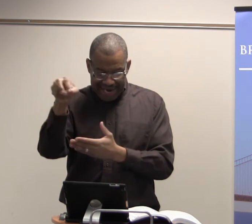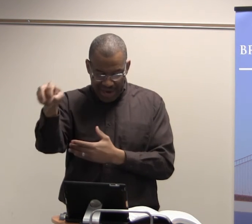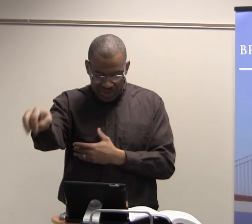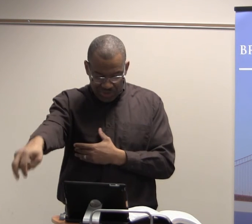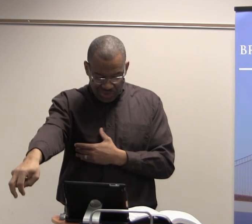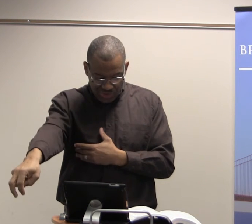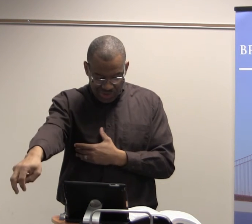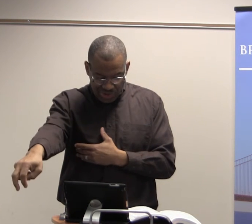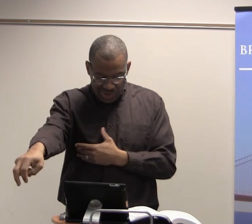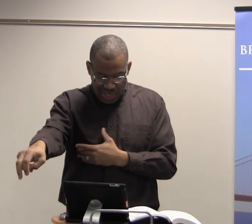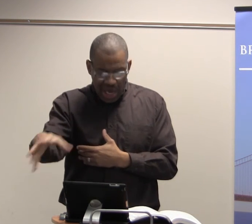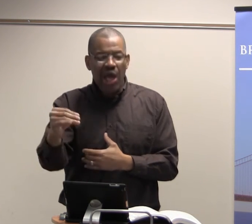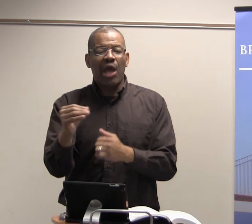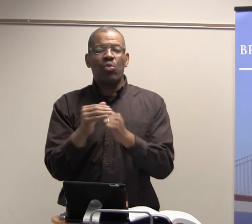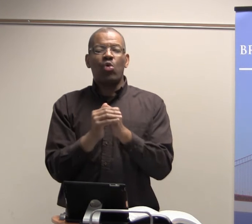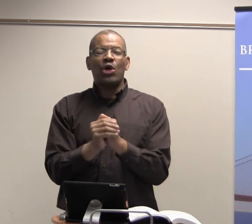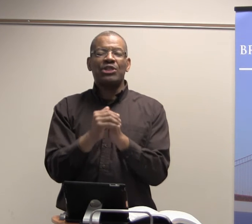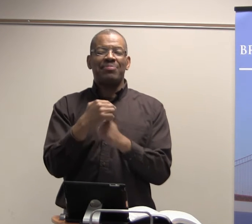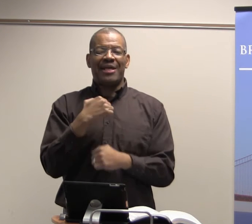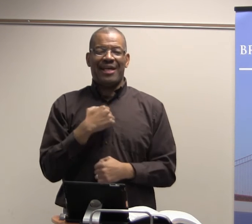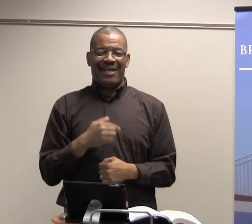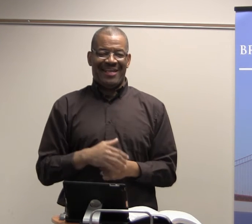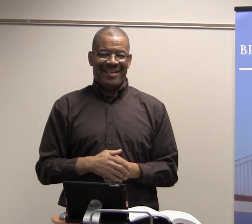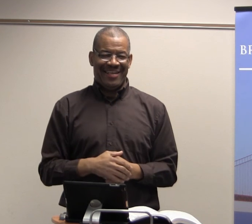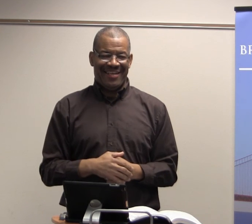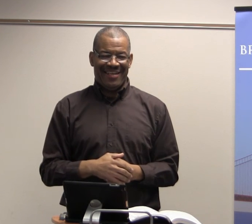down and worship me.